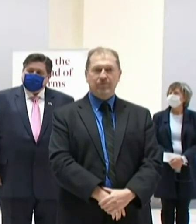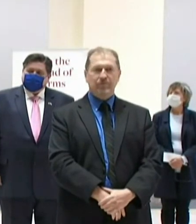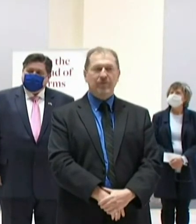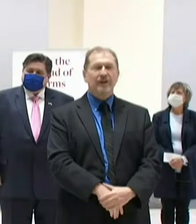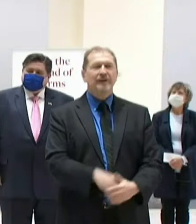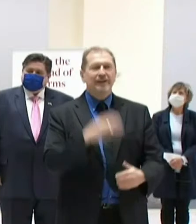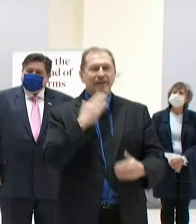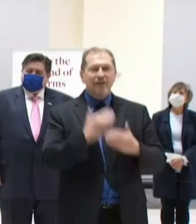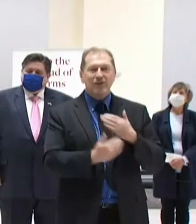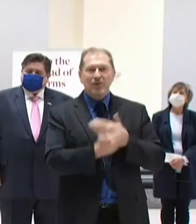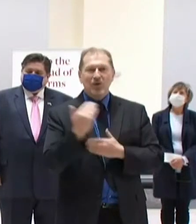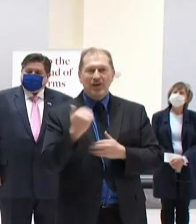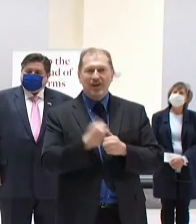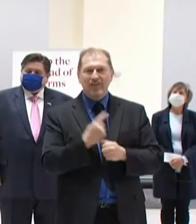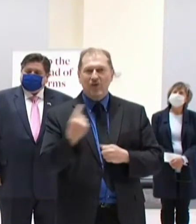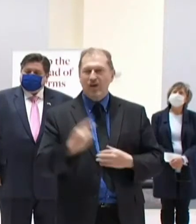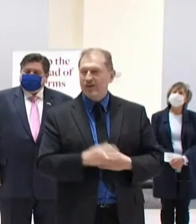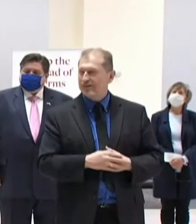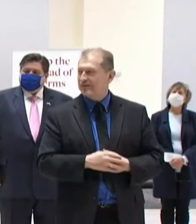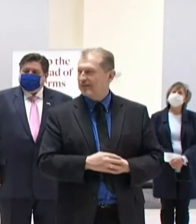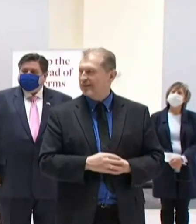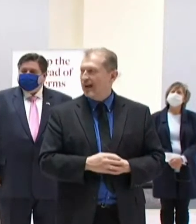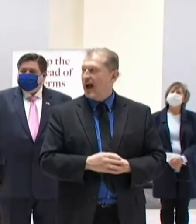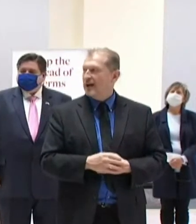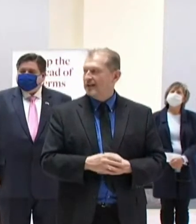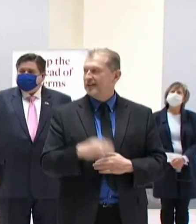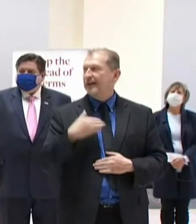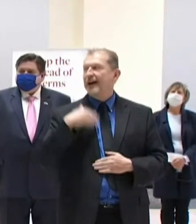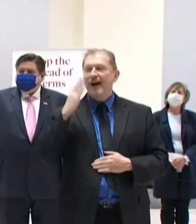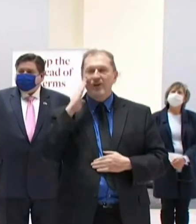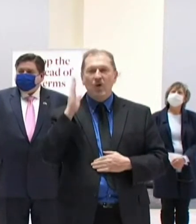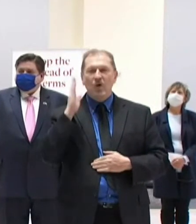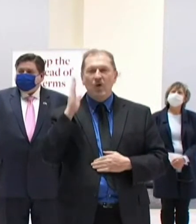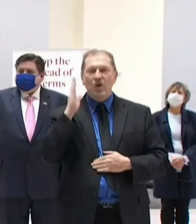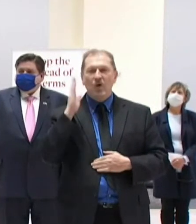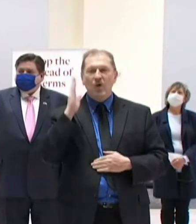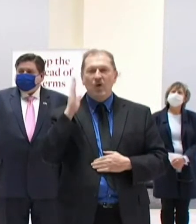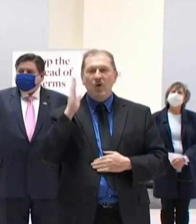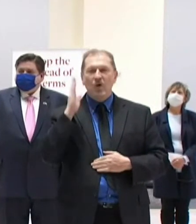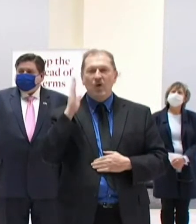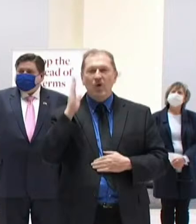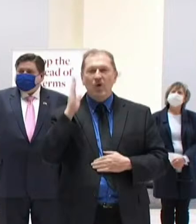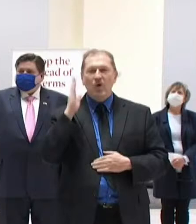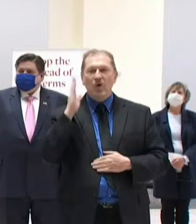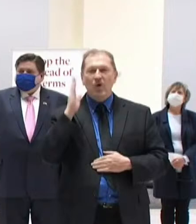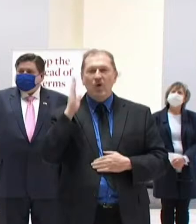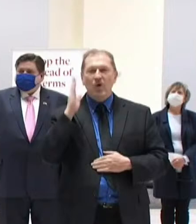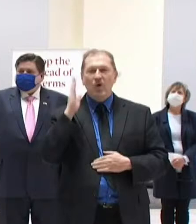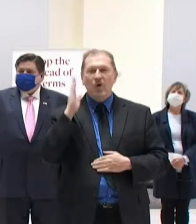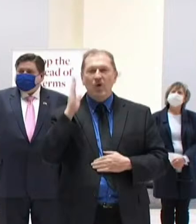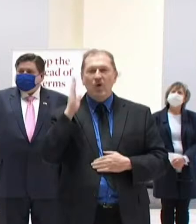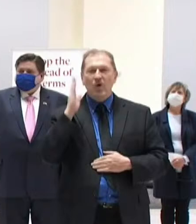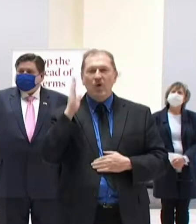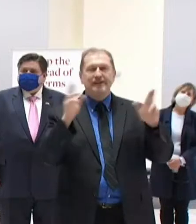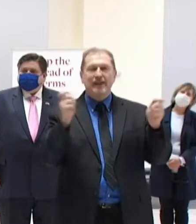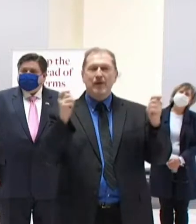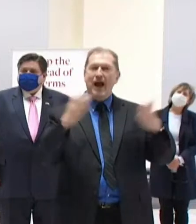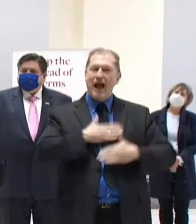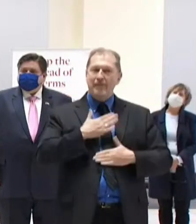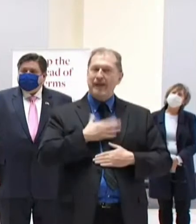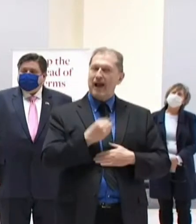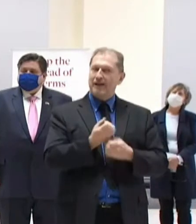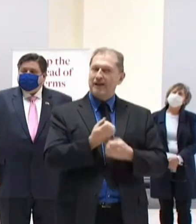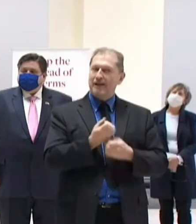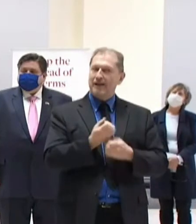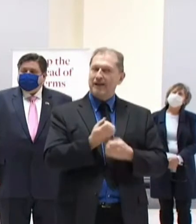Good morning, everyone. I know that those that celebrated, I hope they all enjoyed a happy and safe Mother's Day. As you've seen over